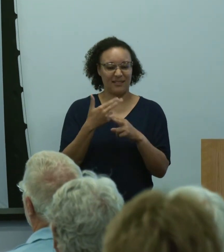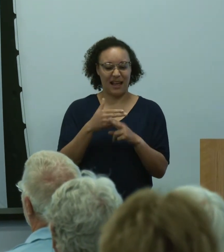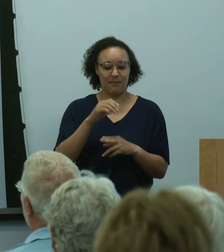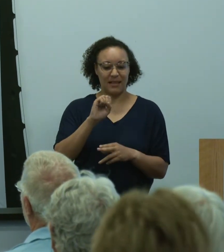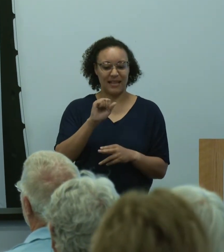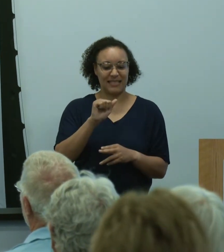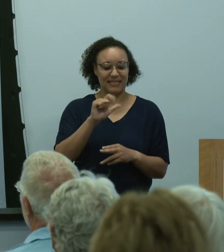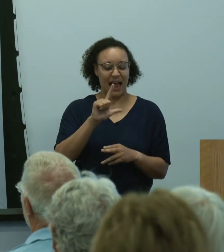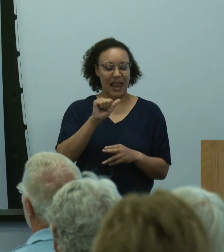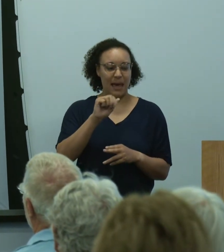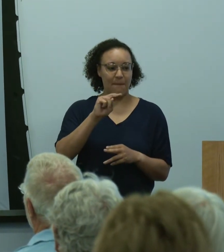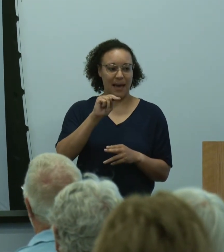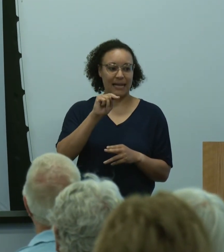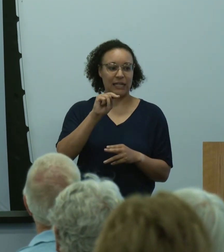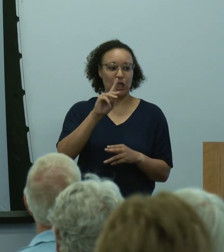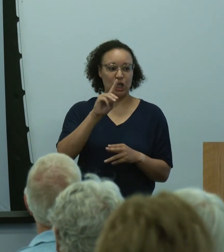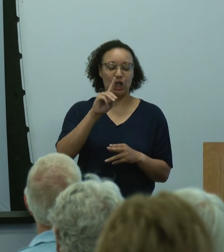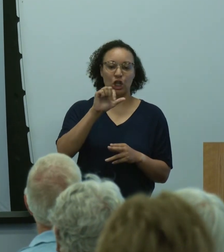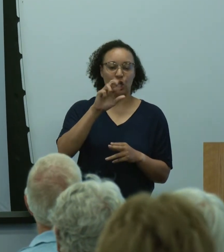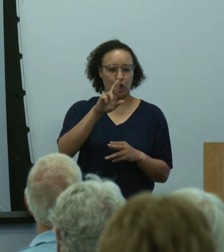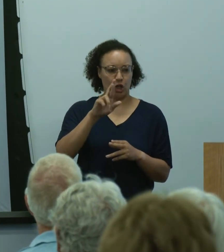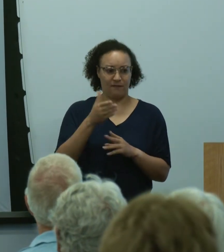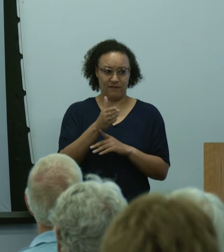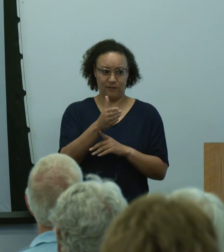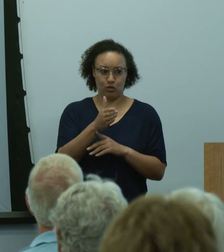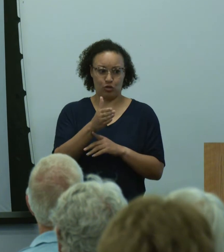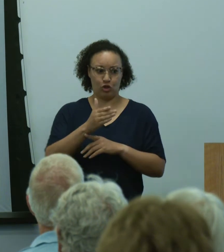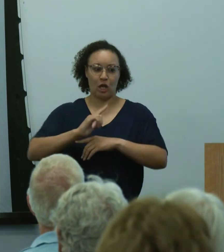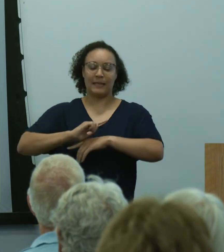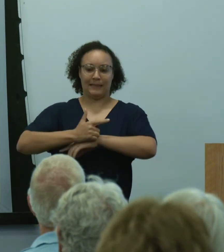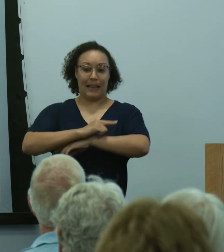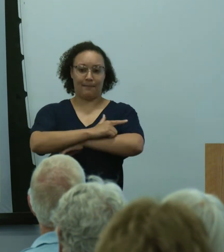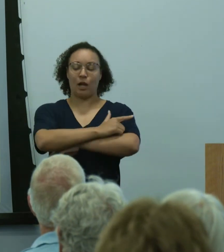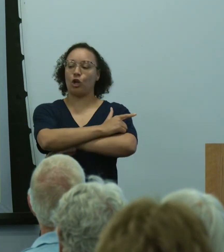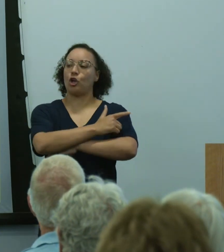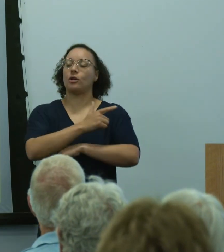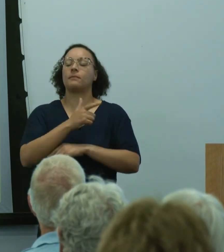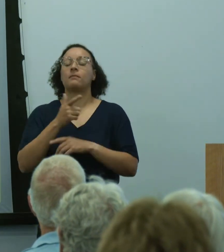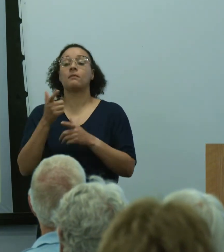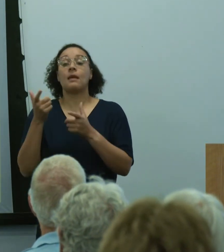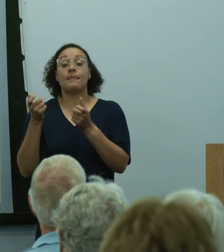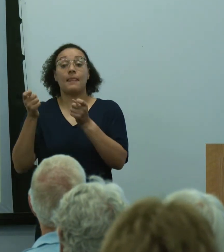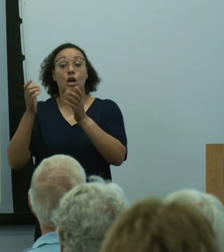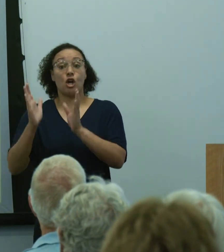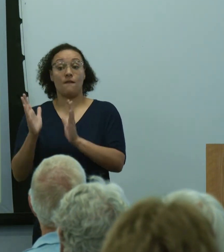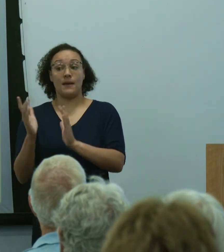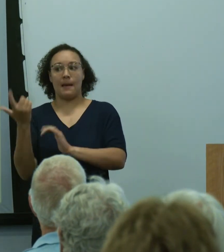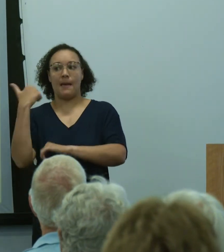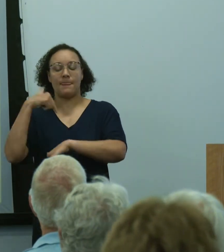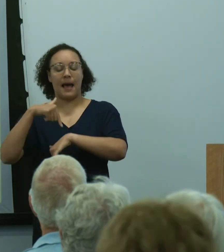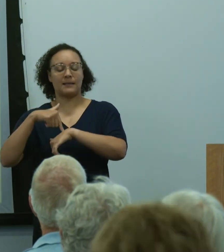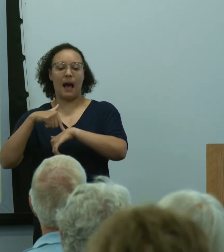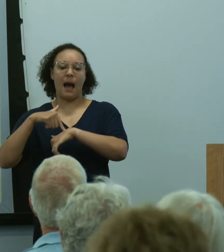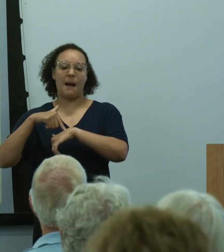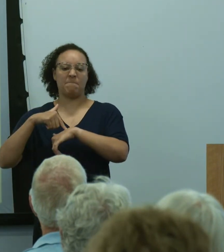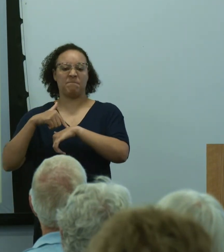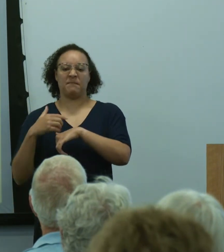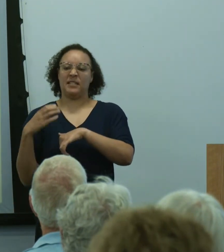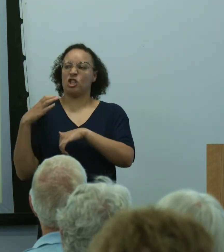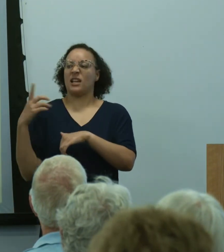And then somebody tied the governor, who was in charge at this time, and put their name to it and said it's more